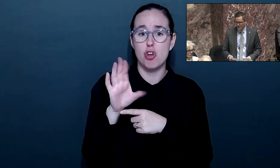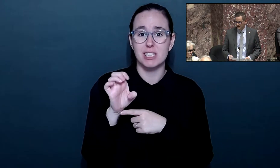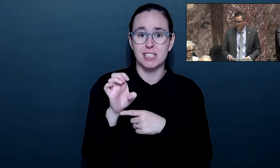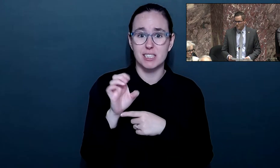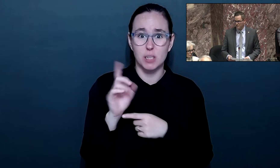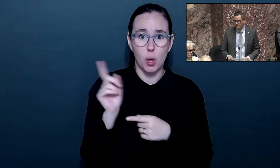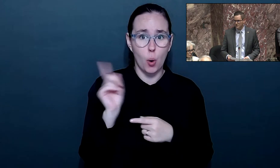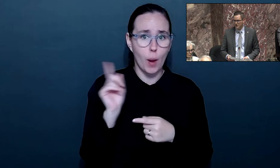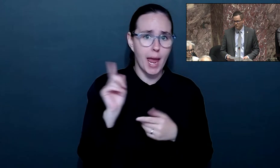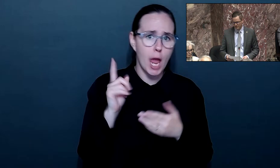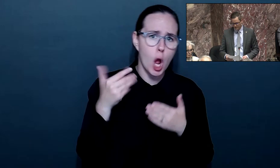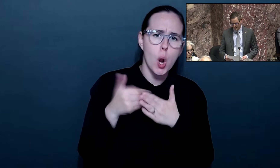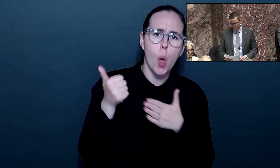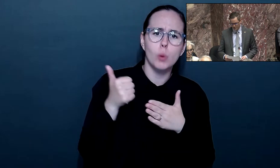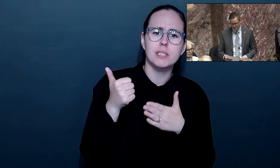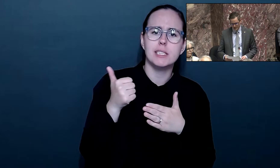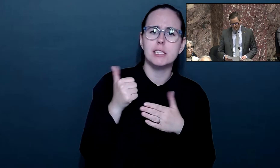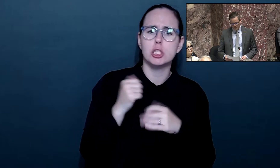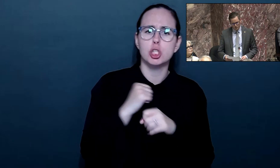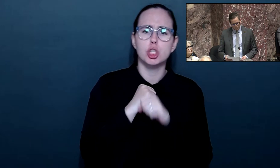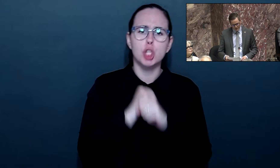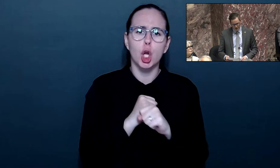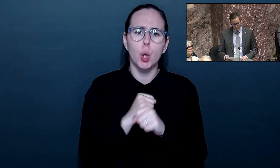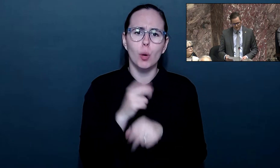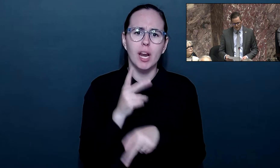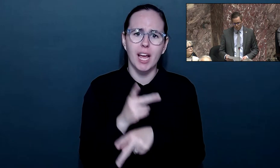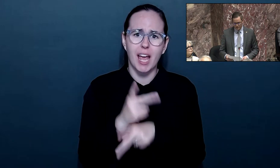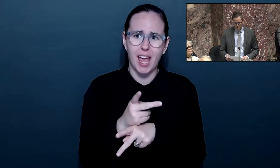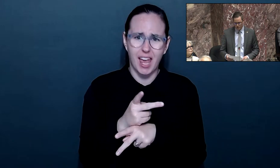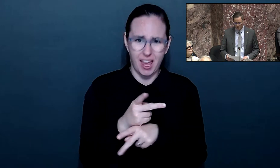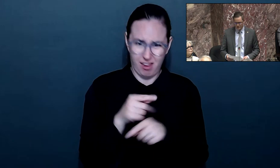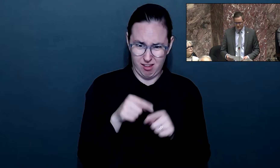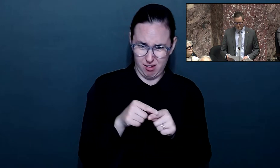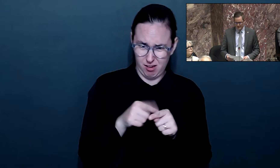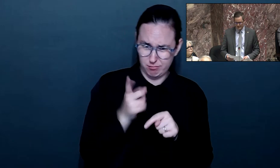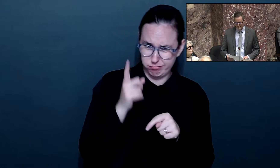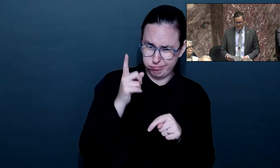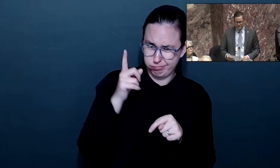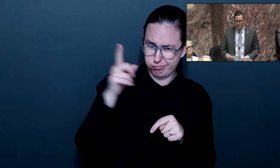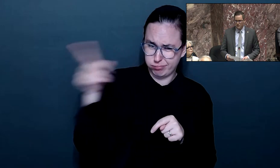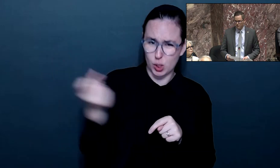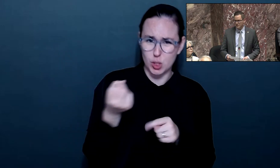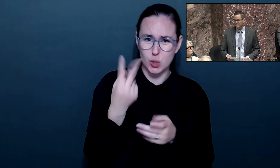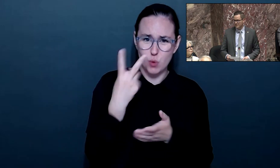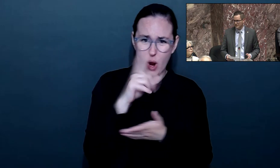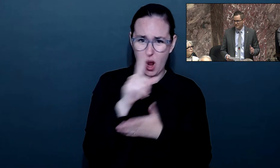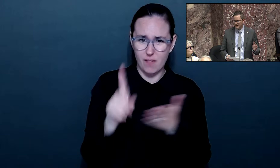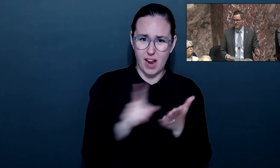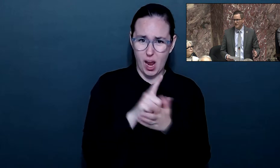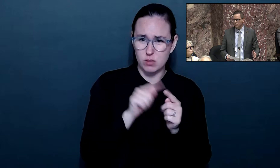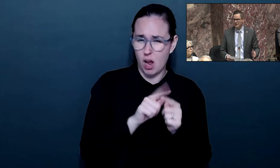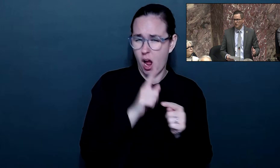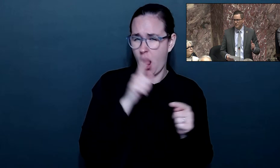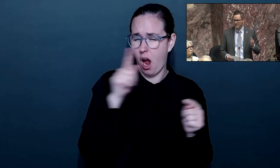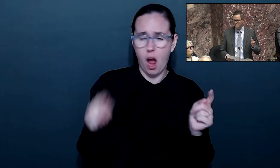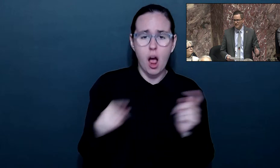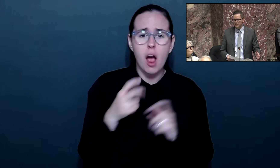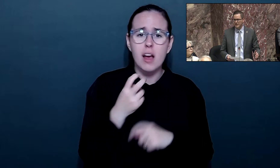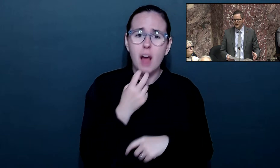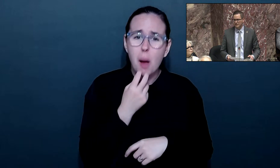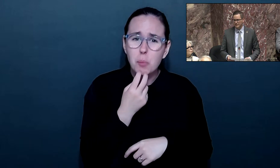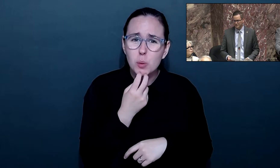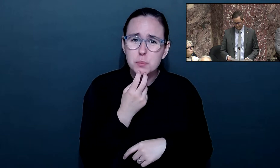about meetings and special advisors, but Northern Health needs more than promises. They need secure psychiatric care